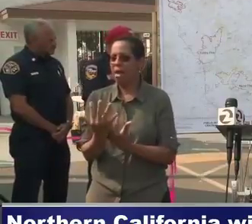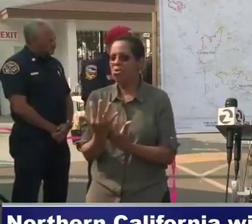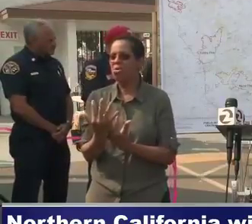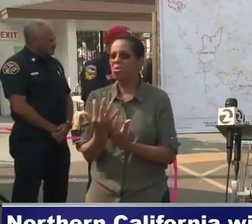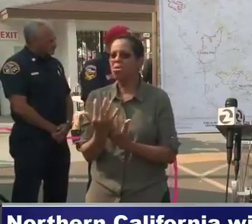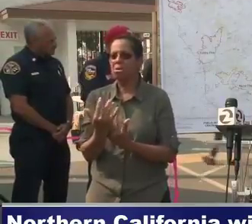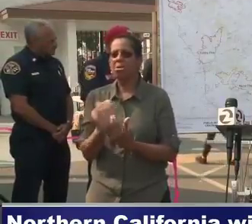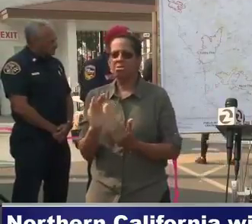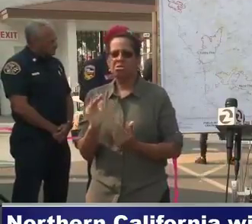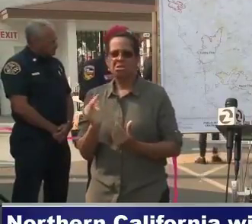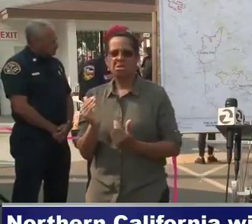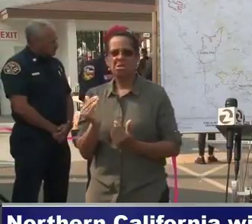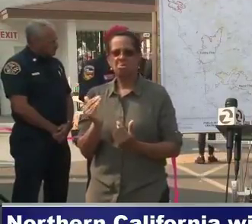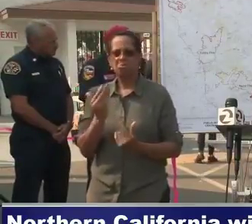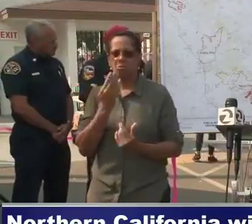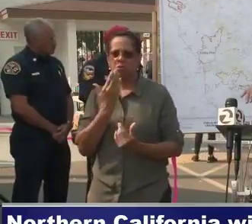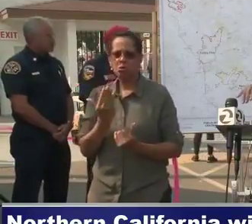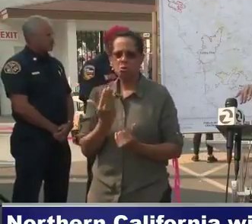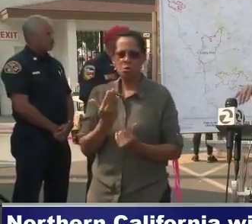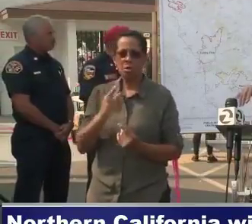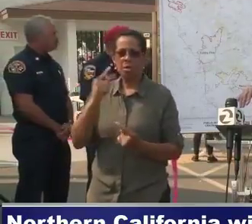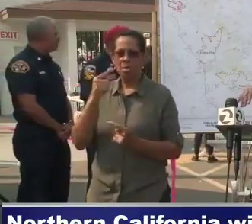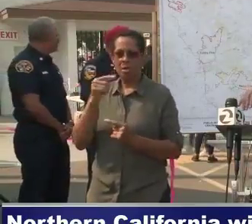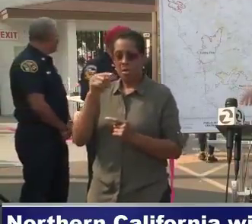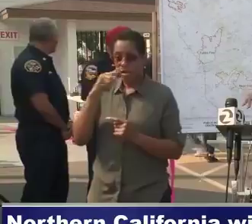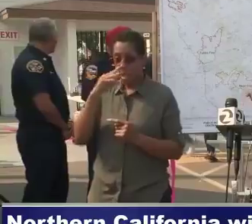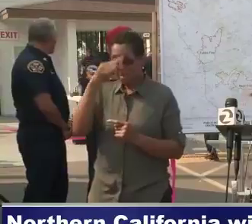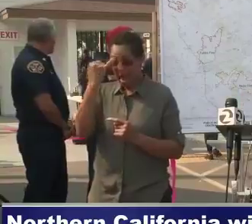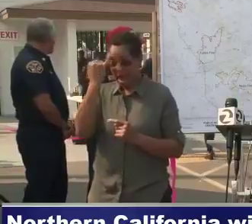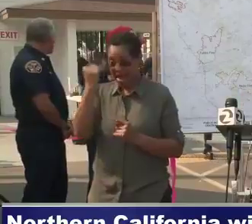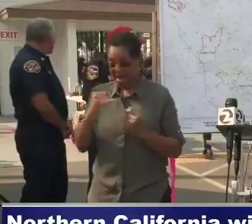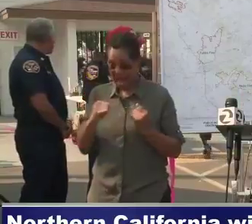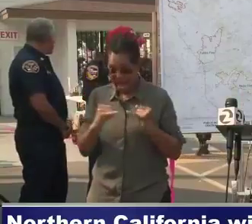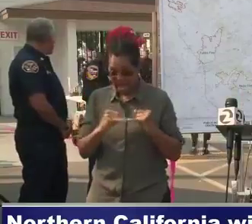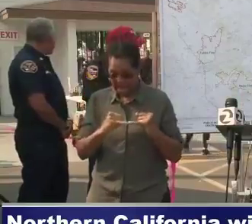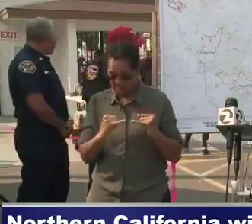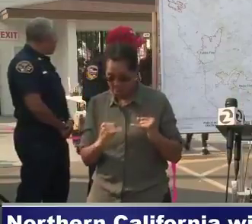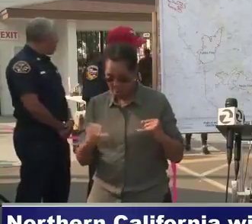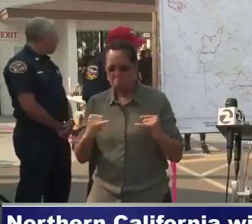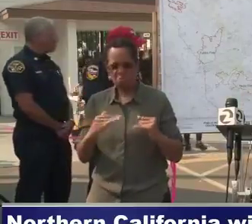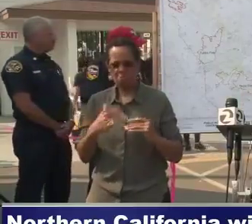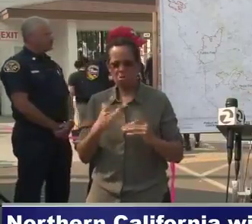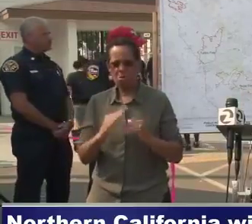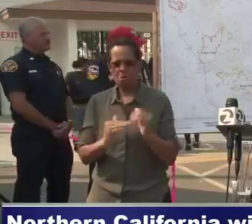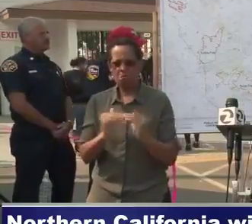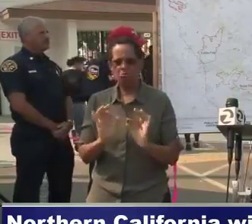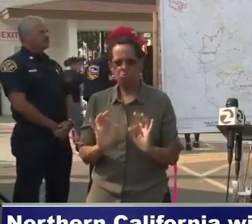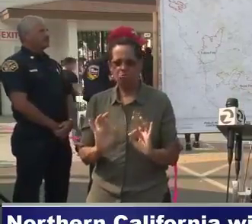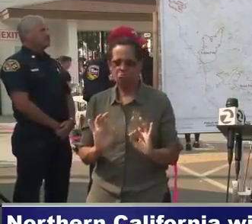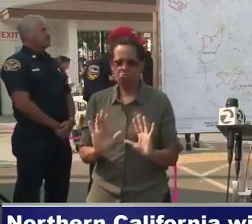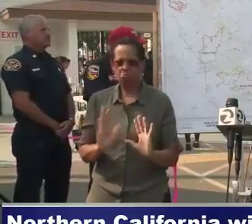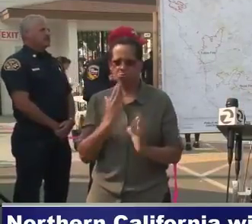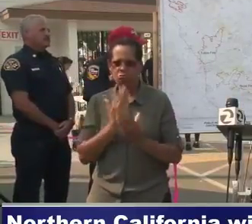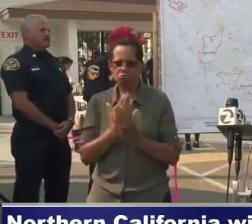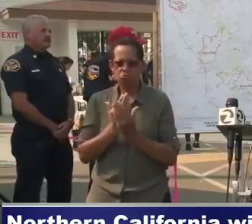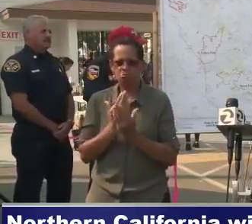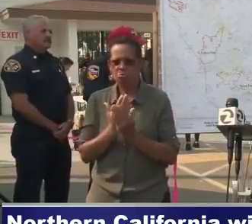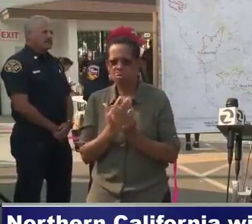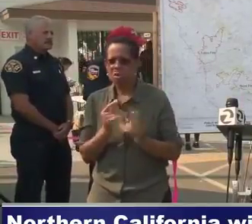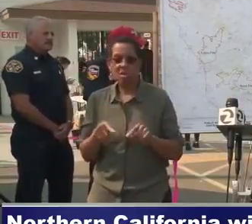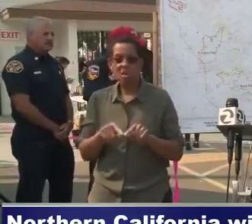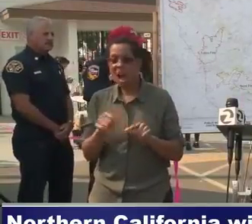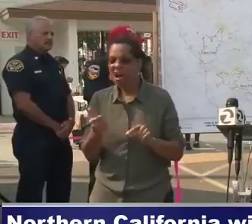south end. We put black line on the map. The comfort level is at most of that is out, not